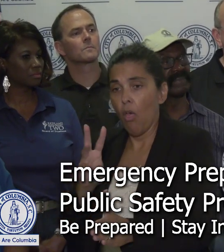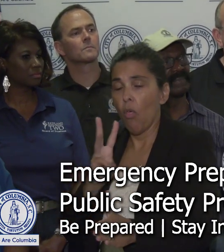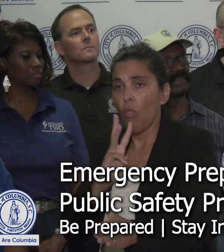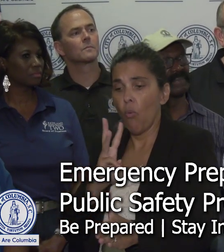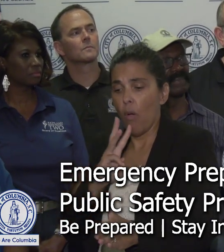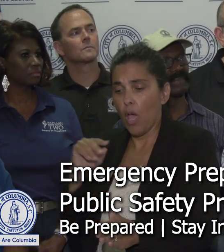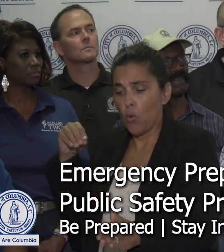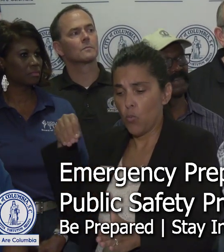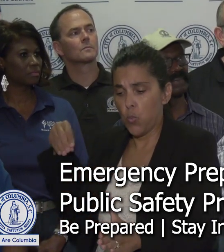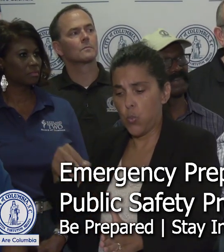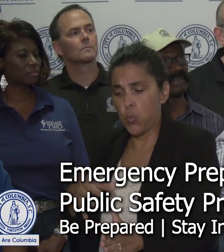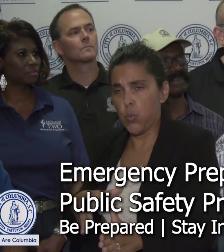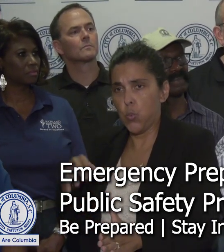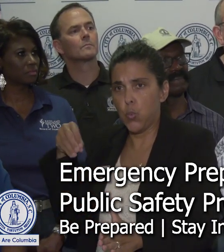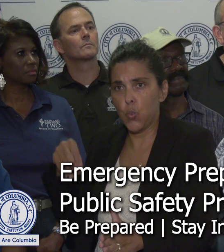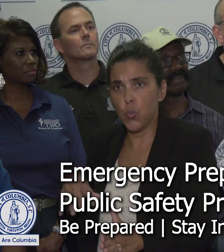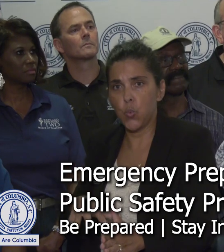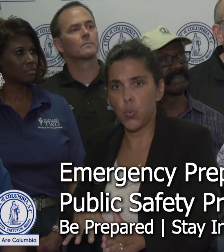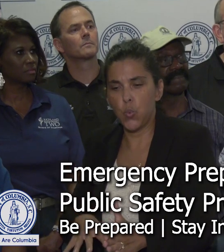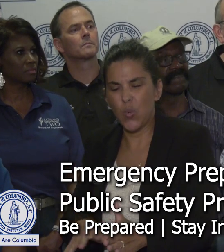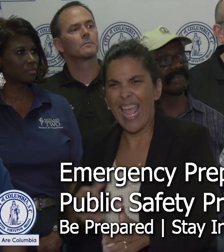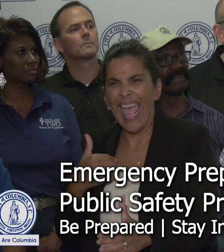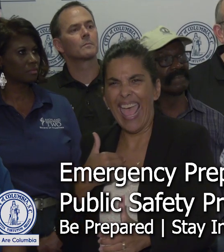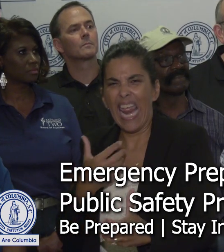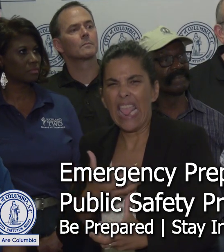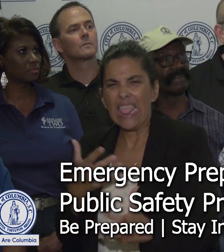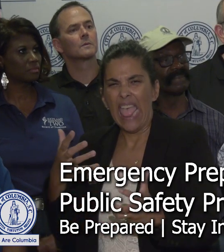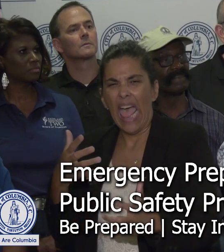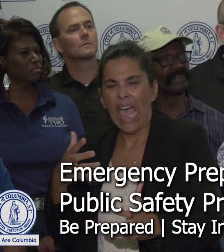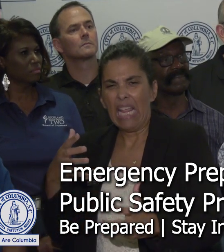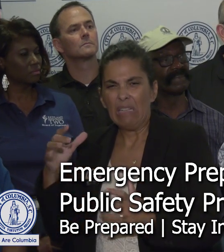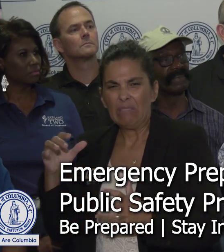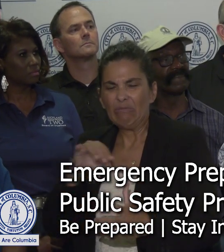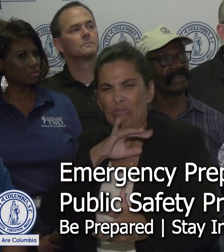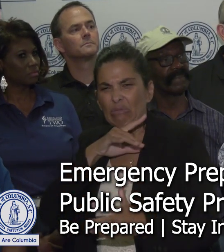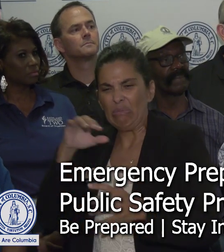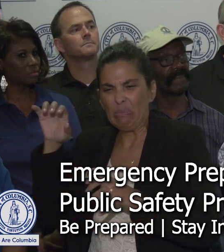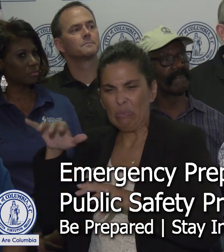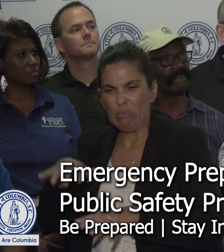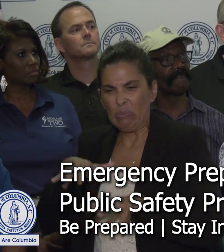the flooding brought with it a lot of debris, and that